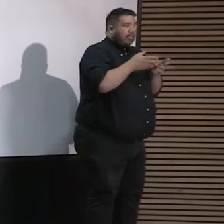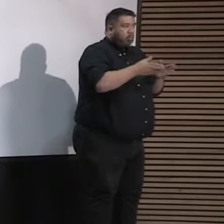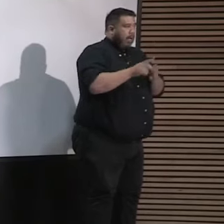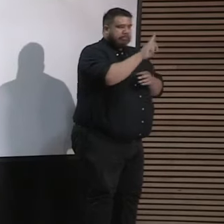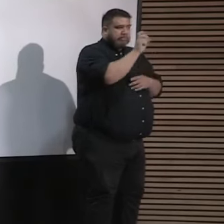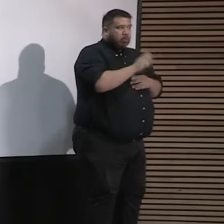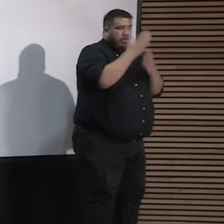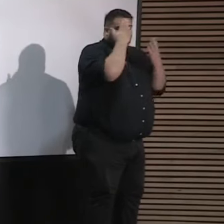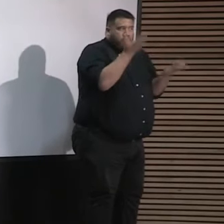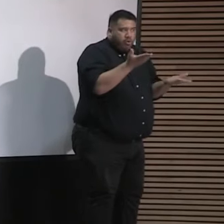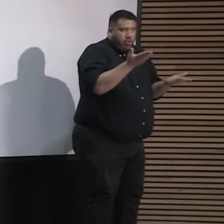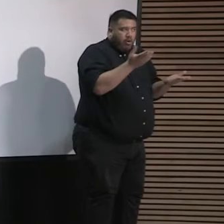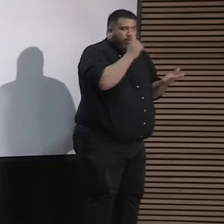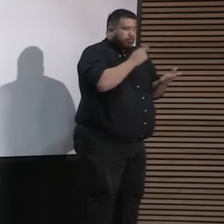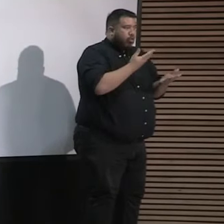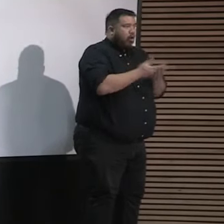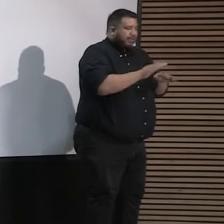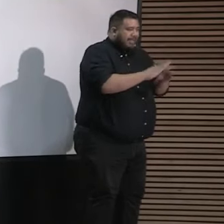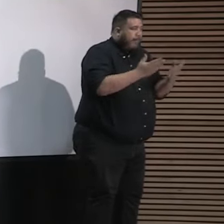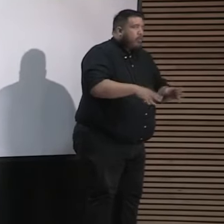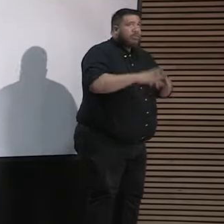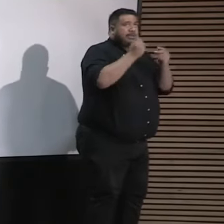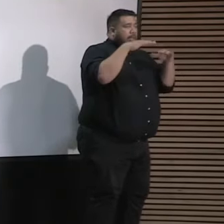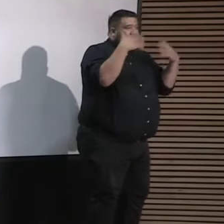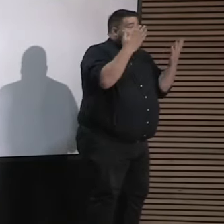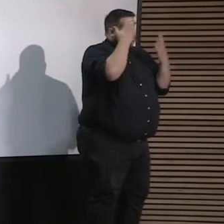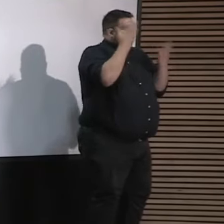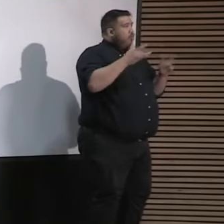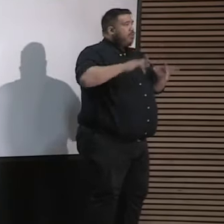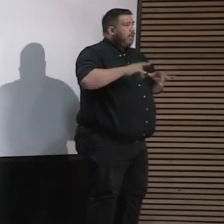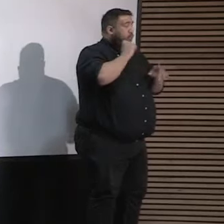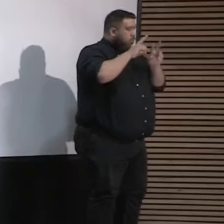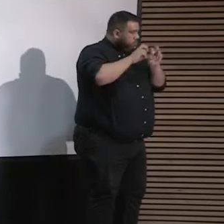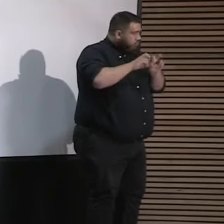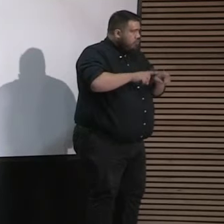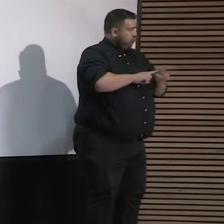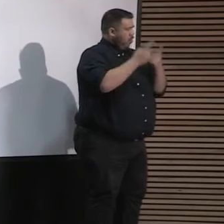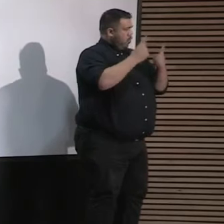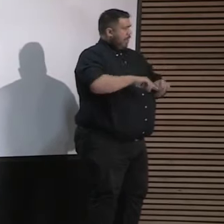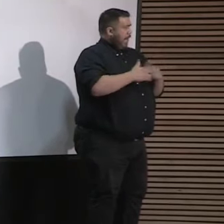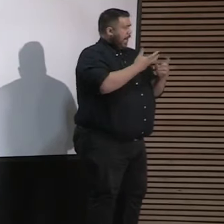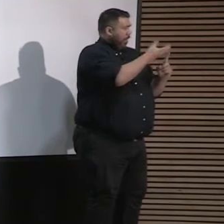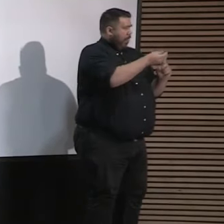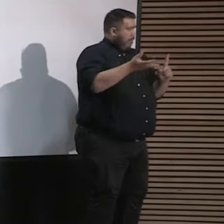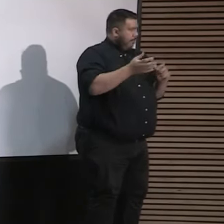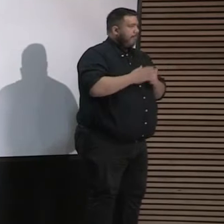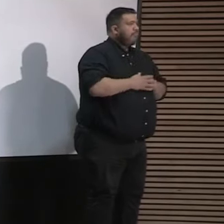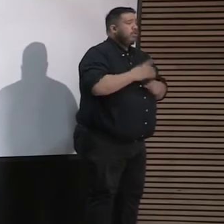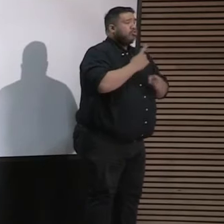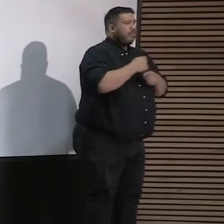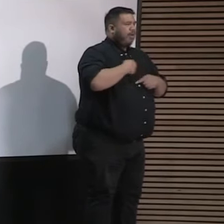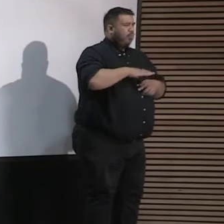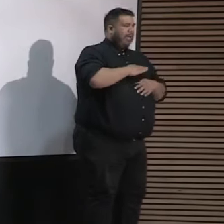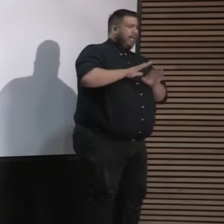of surface contamination. It's something that we can't rule out and something we will investigate. In terms of our confidence level, in terms